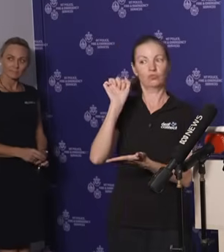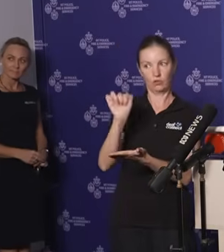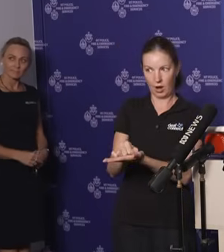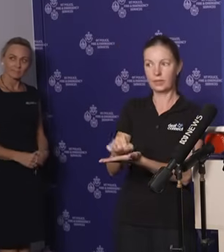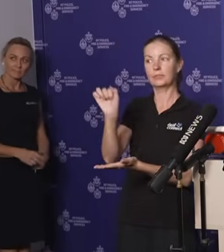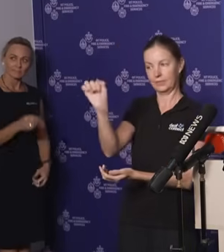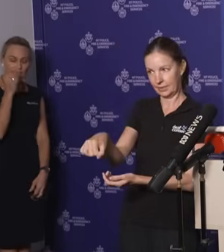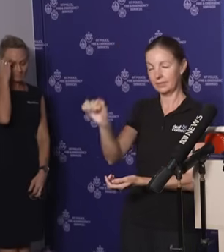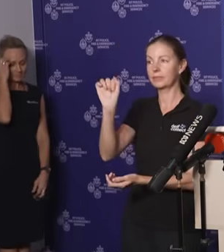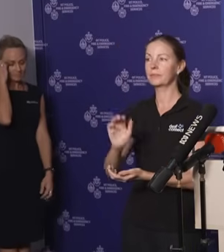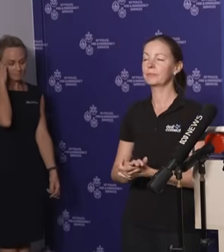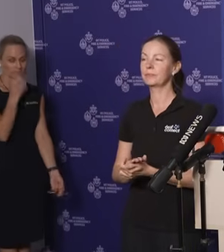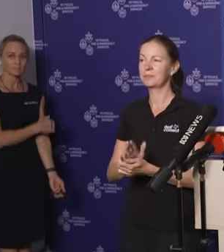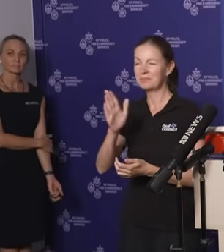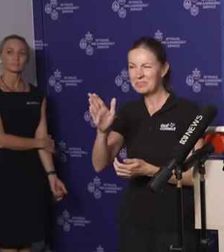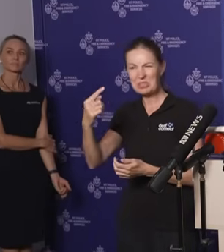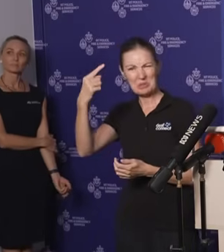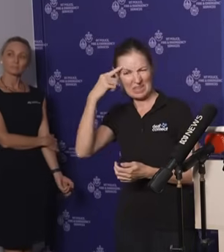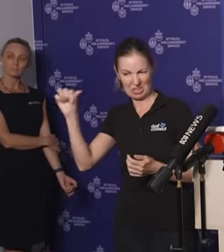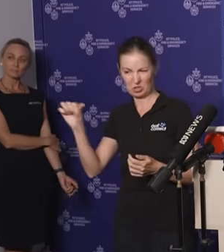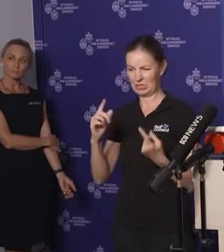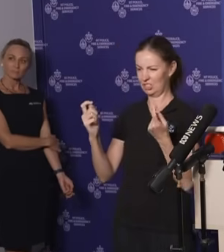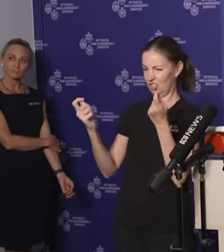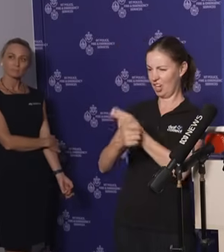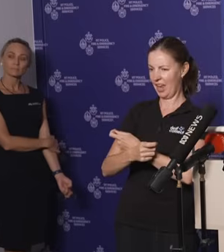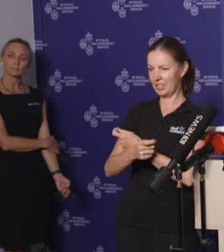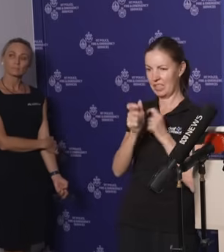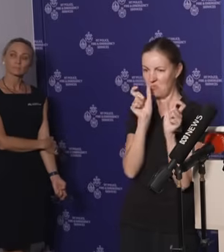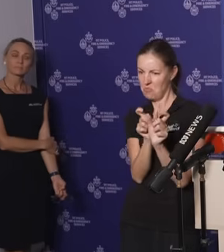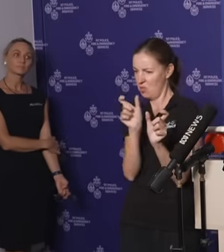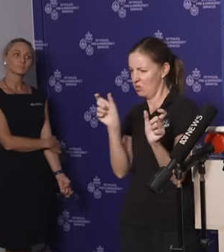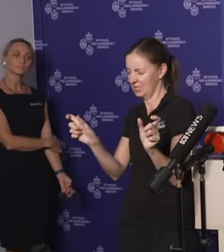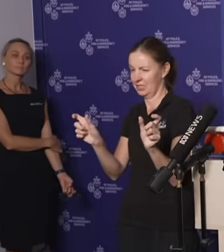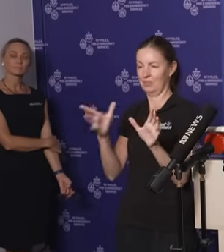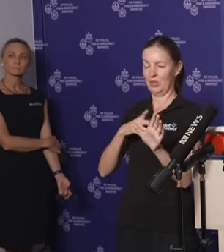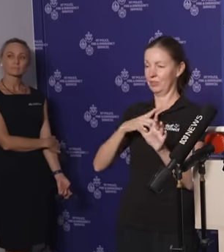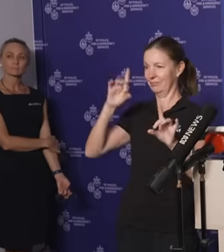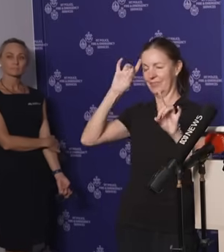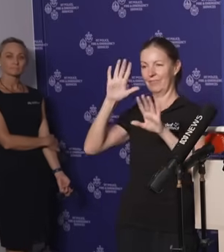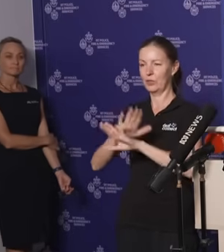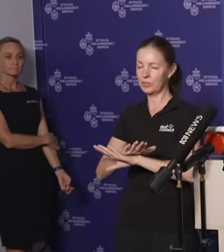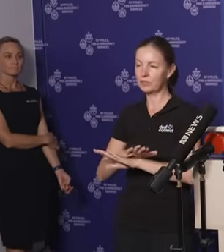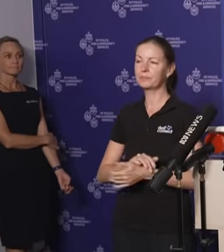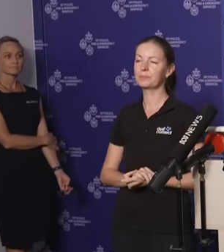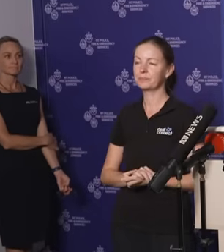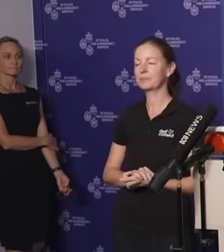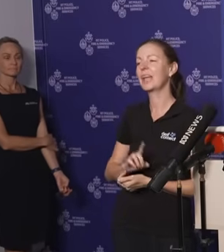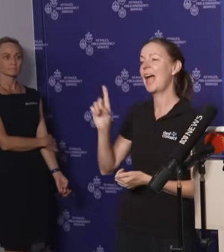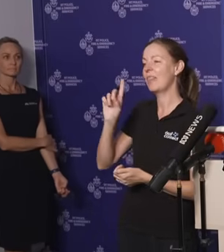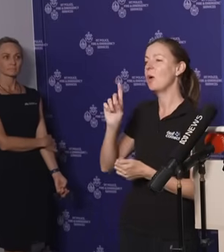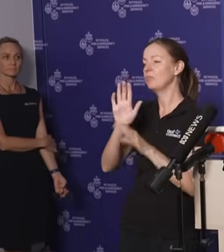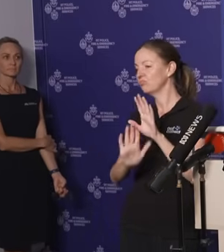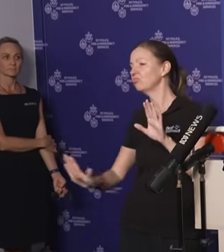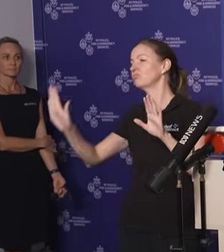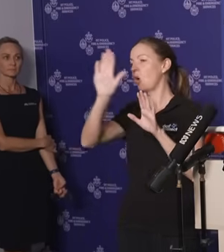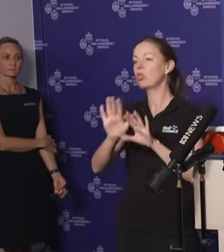another time, but should the terminology be changed there, because it does seem to be a confusing situation? So there are conversations going on around Australia